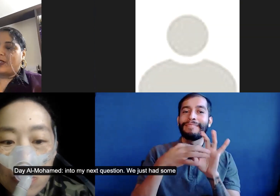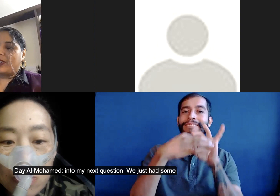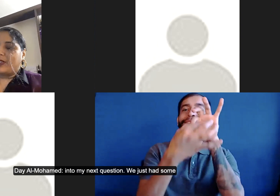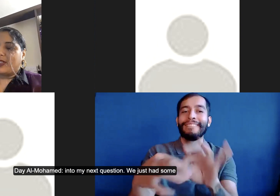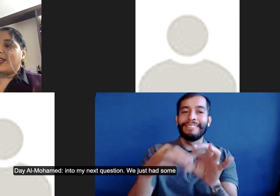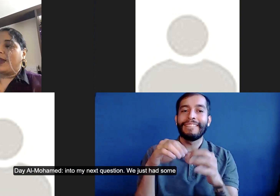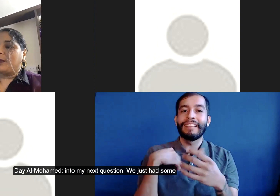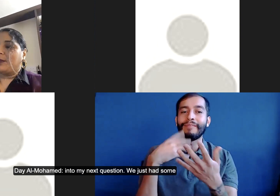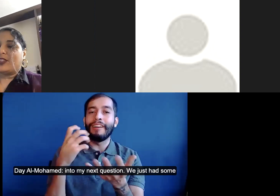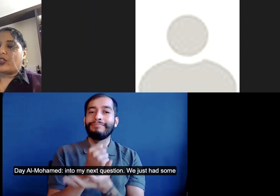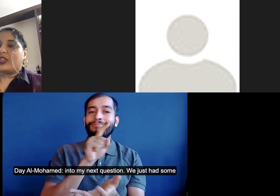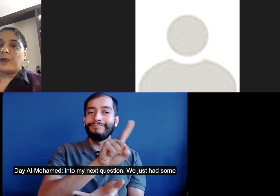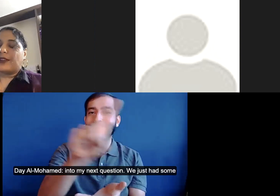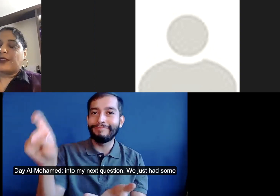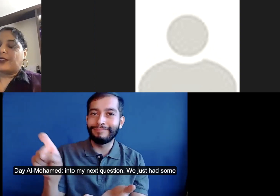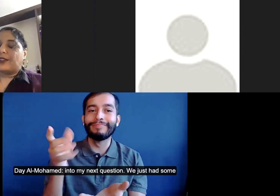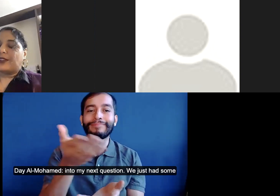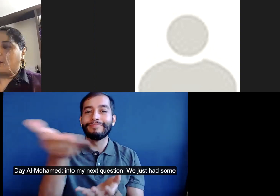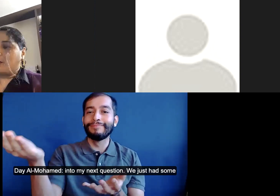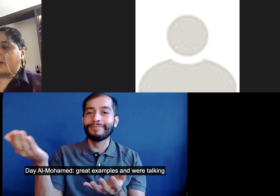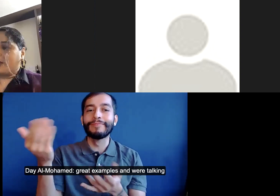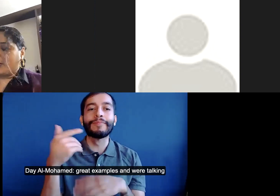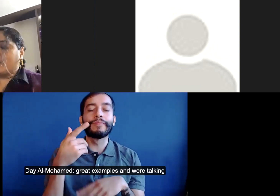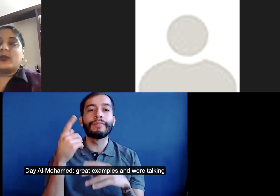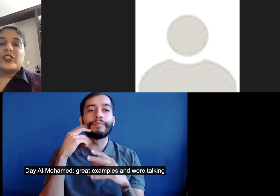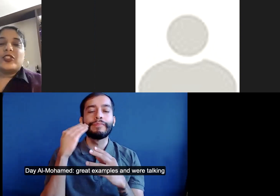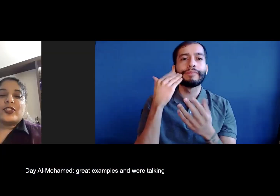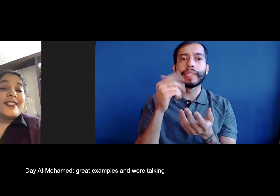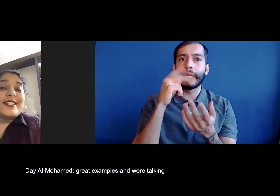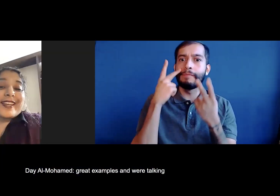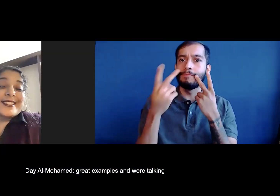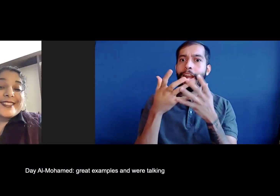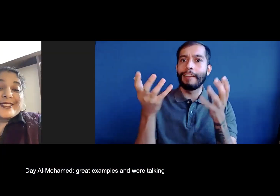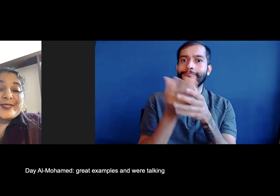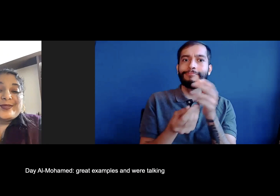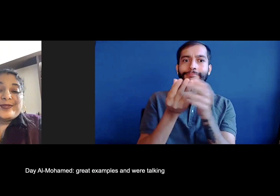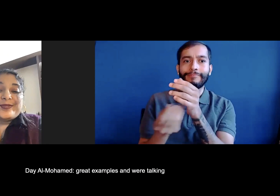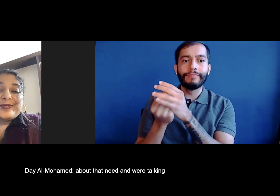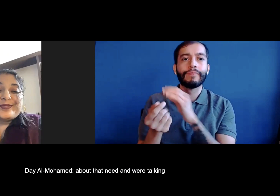doesn't see it. So I guess my next question goes back to almost like Ray and Garry, which is, what's next?